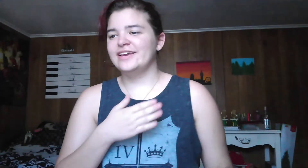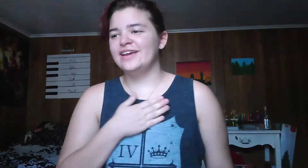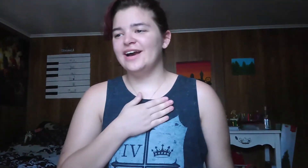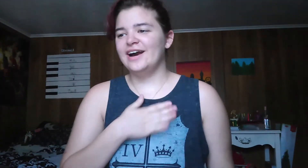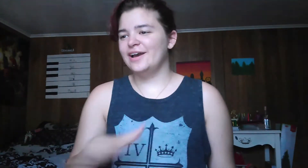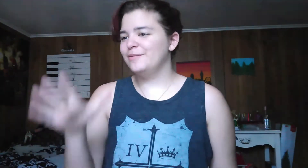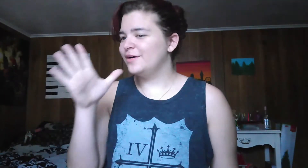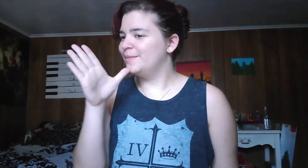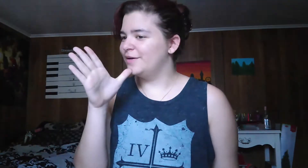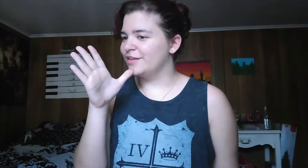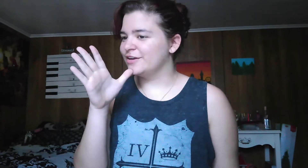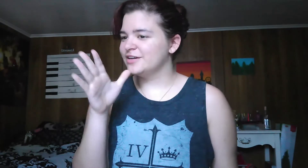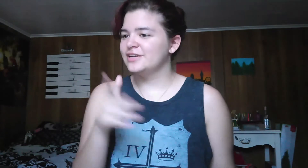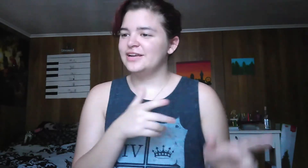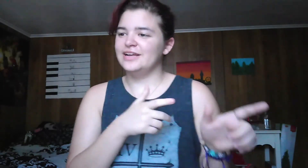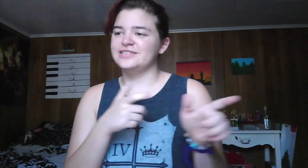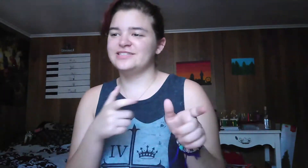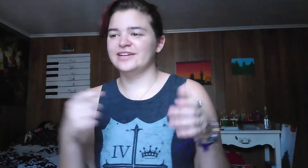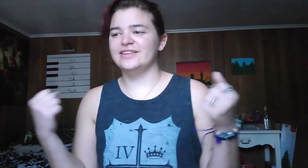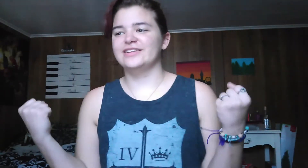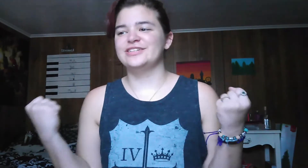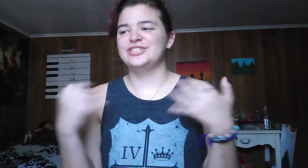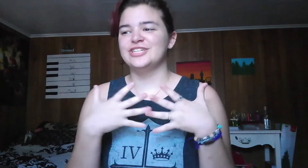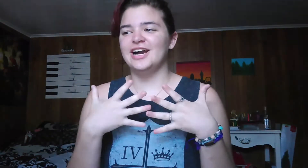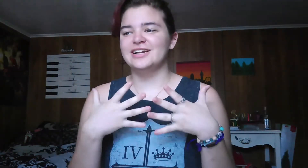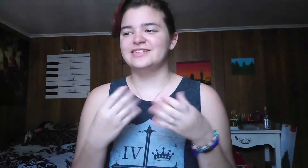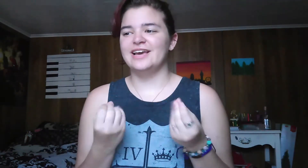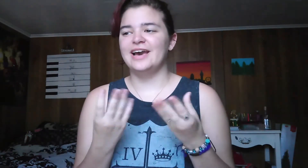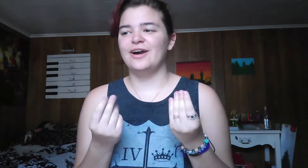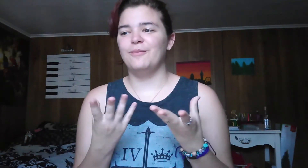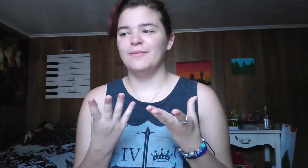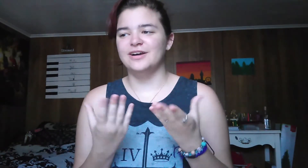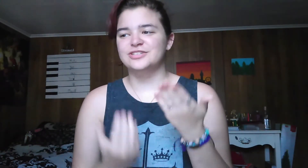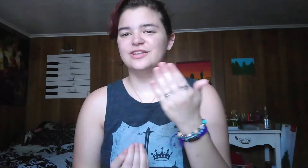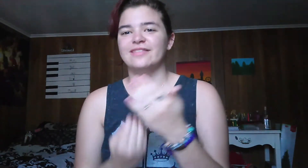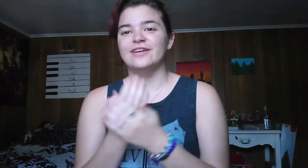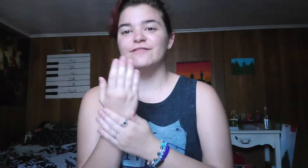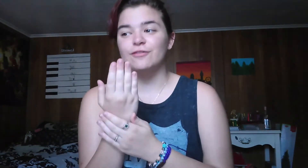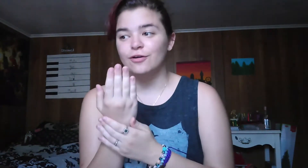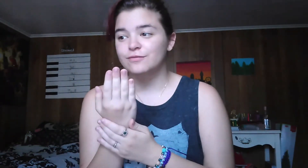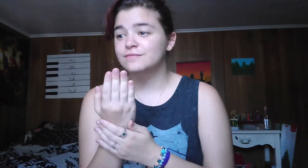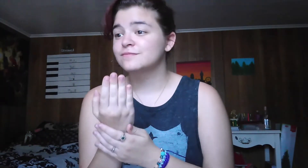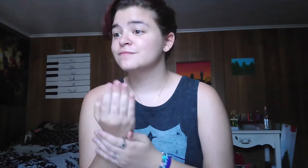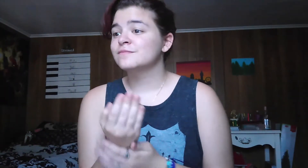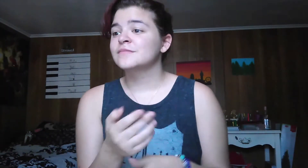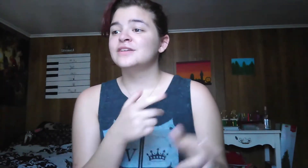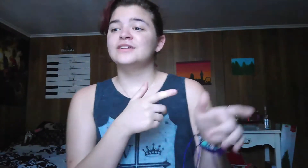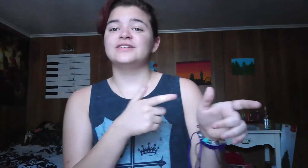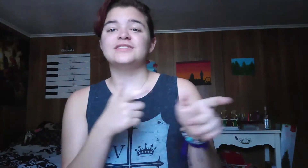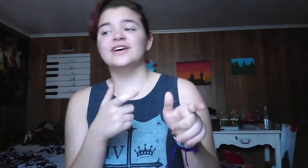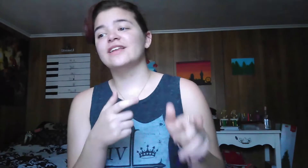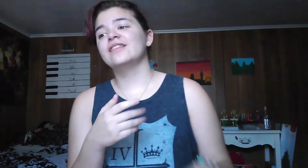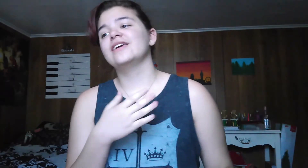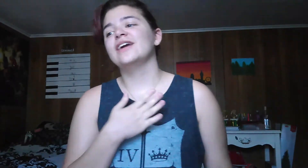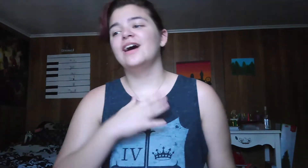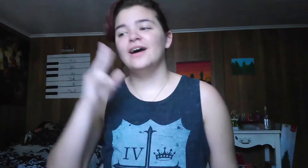Suddenly I'm a mother and suddenly shocked at how much they've grown. Suddenly